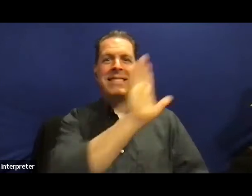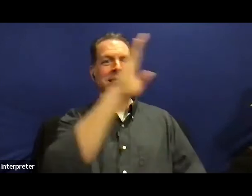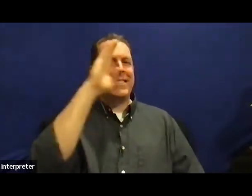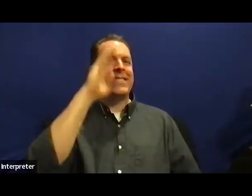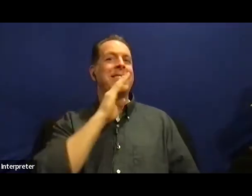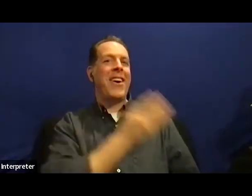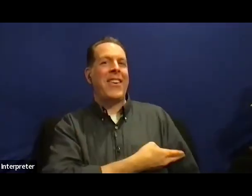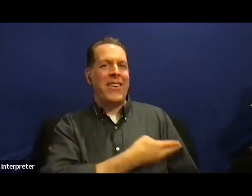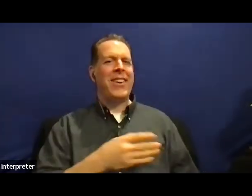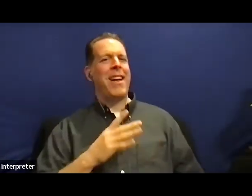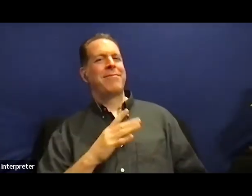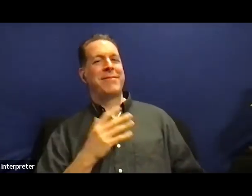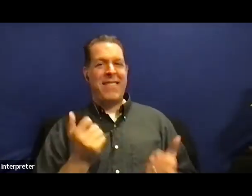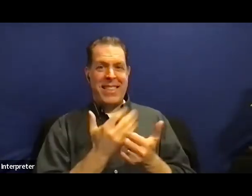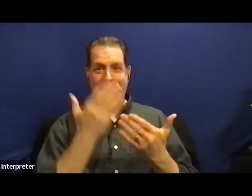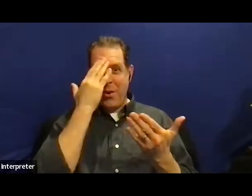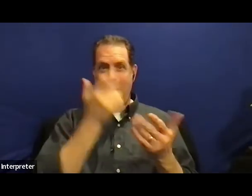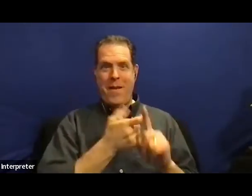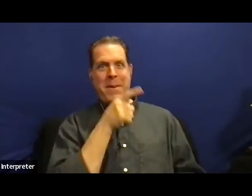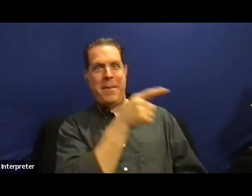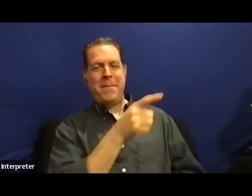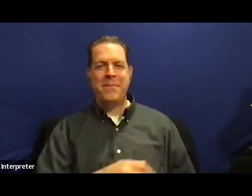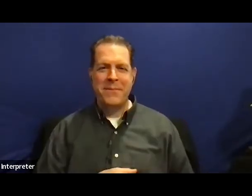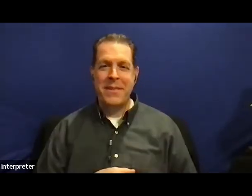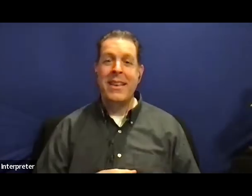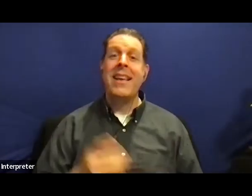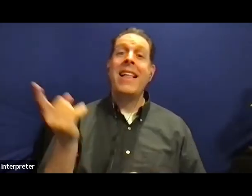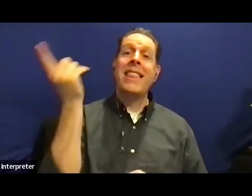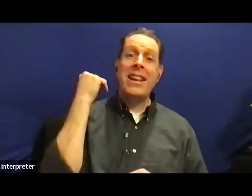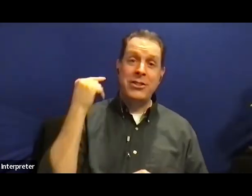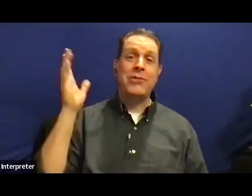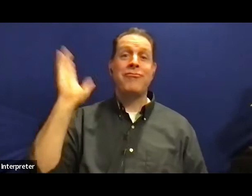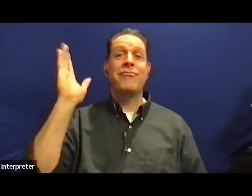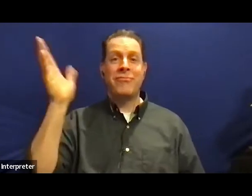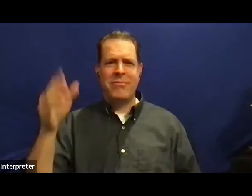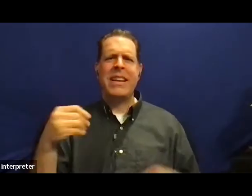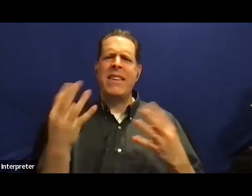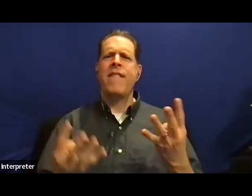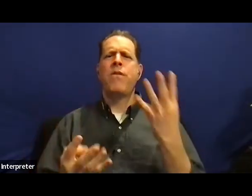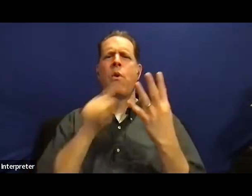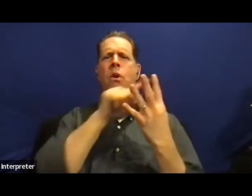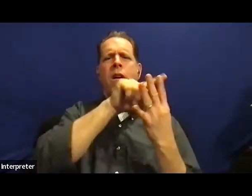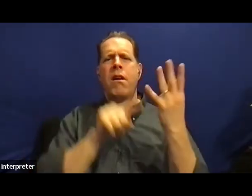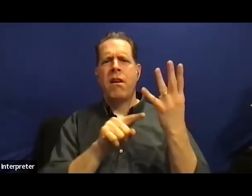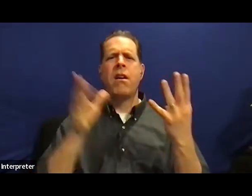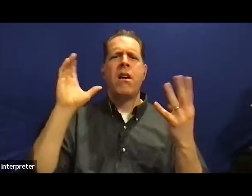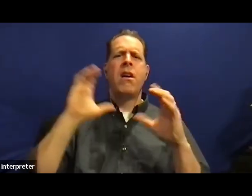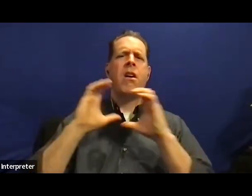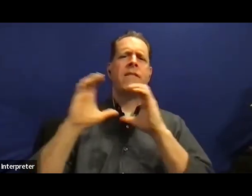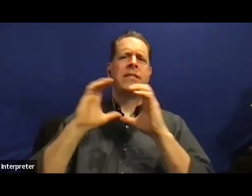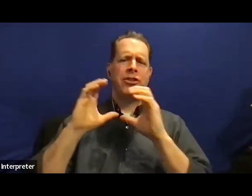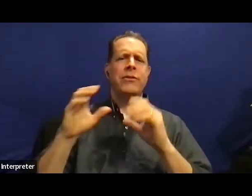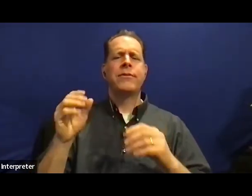know today. Last year's address was presented in 4 conversations with our partners